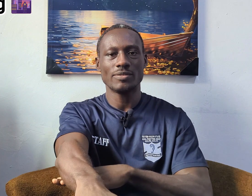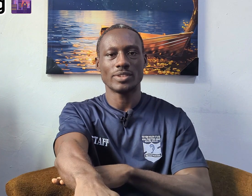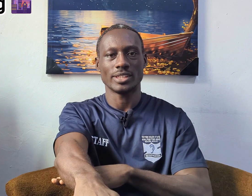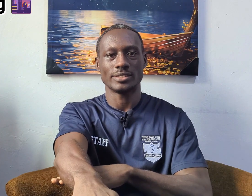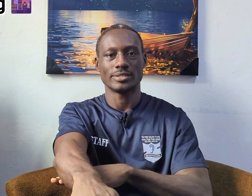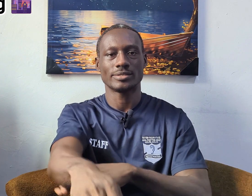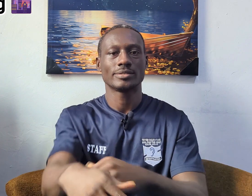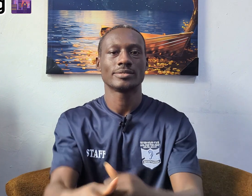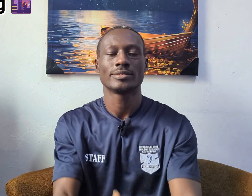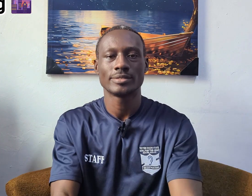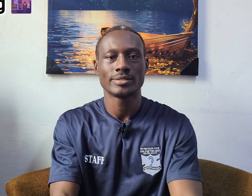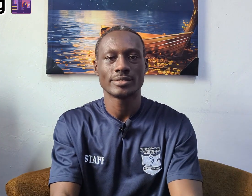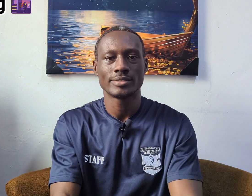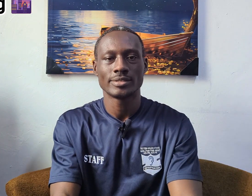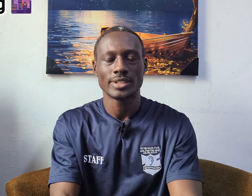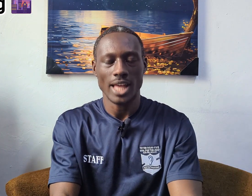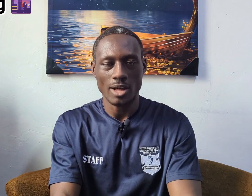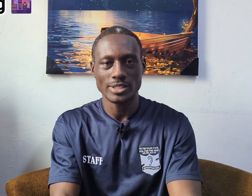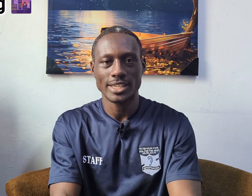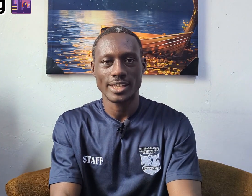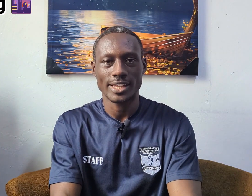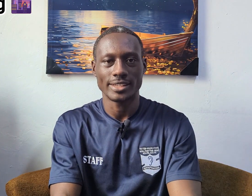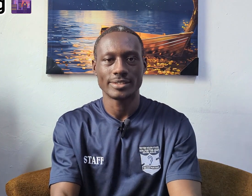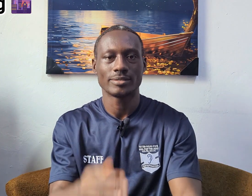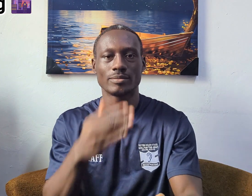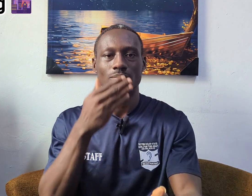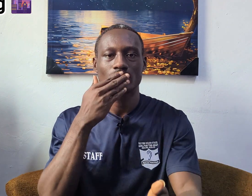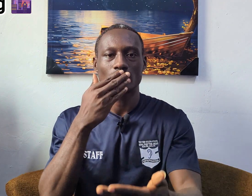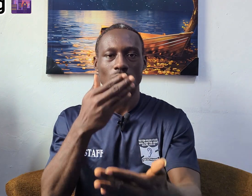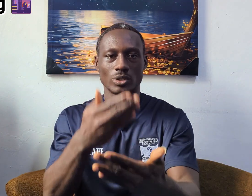evening. I'll take it again. Good